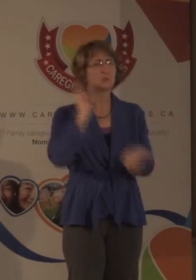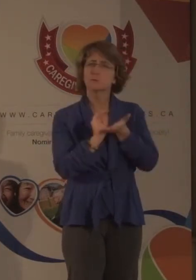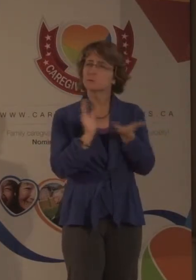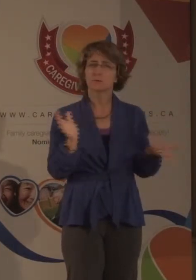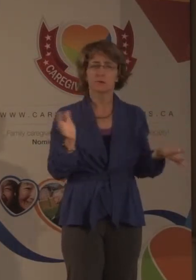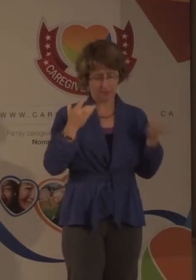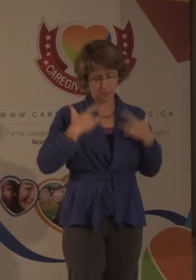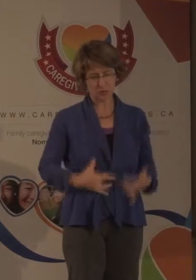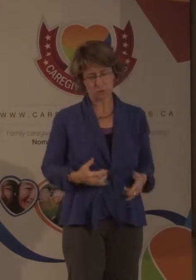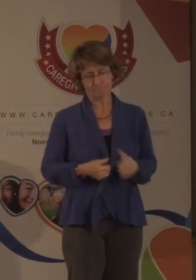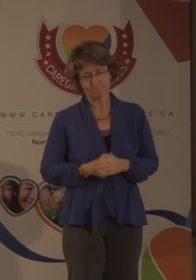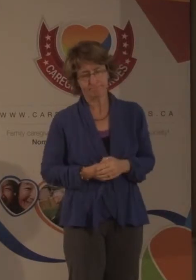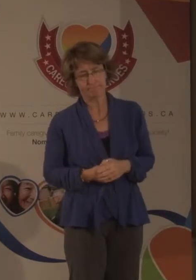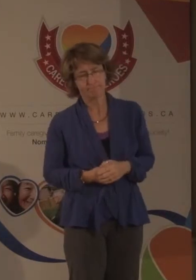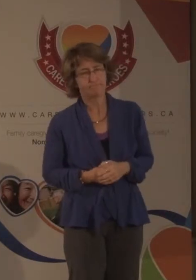and depression.